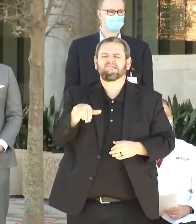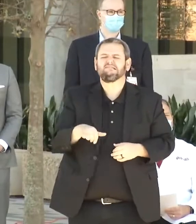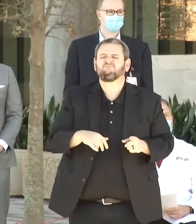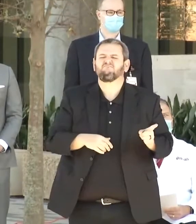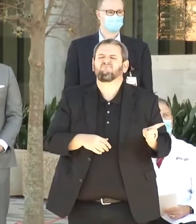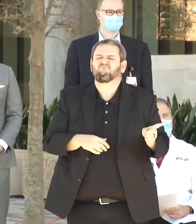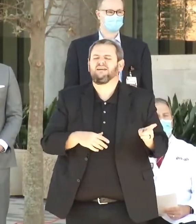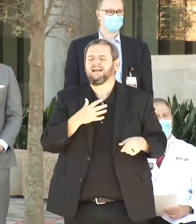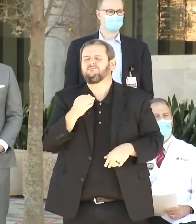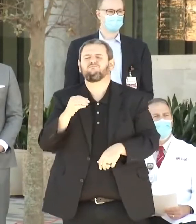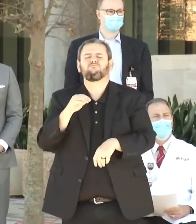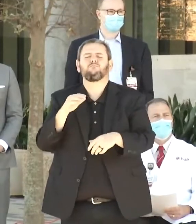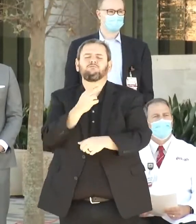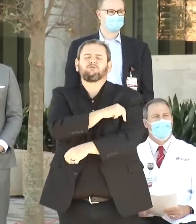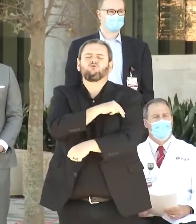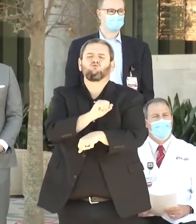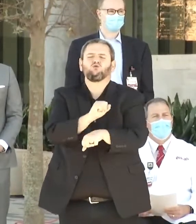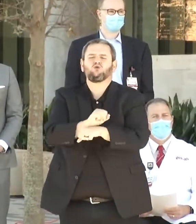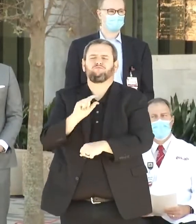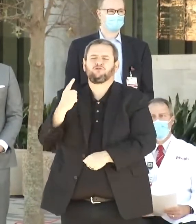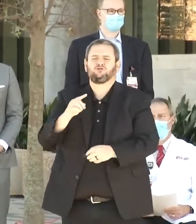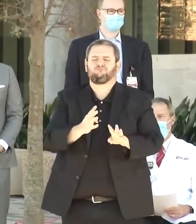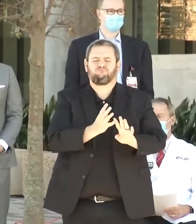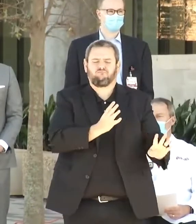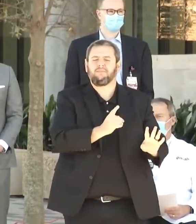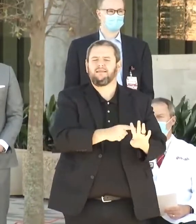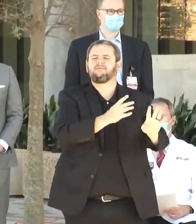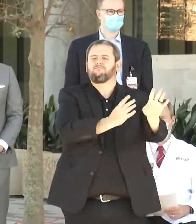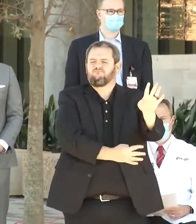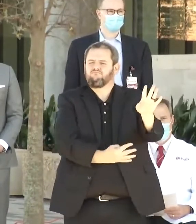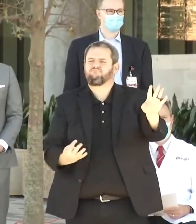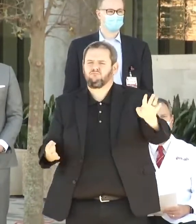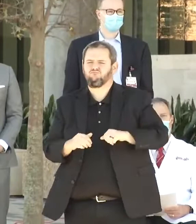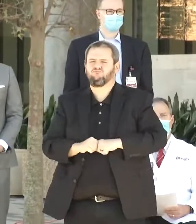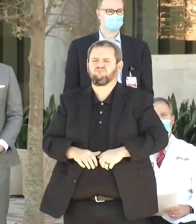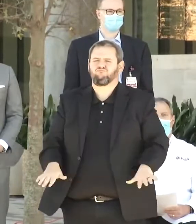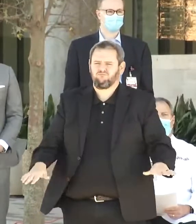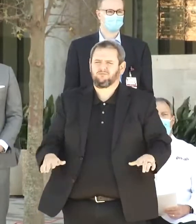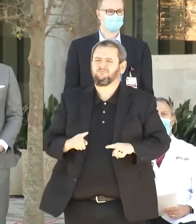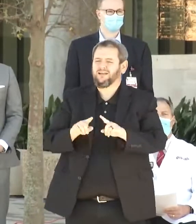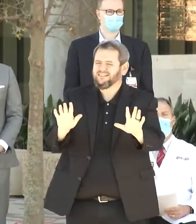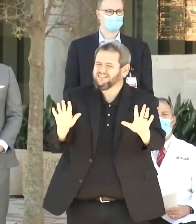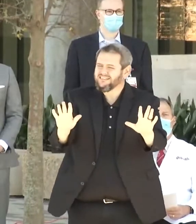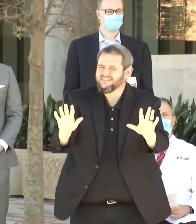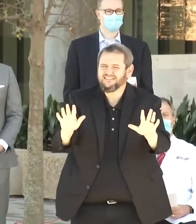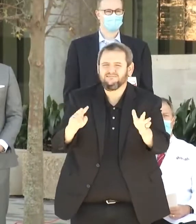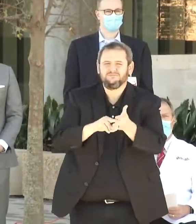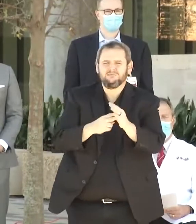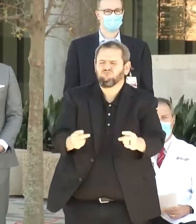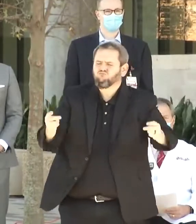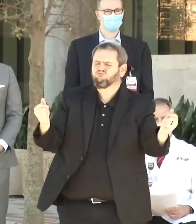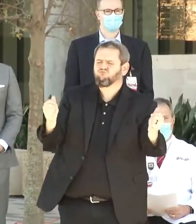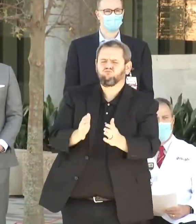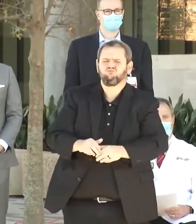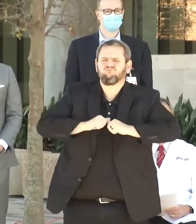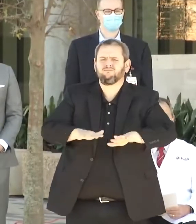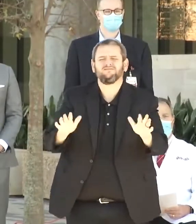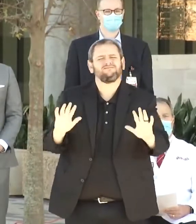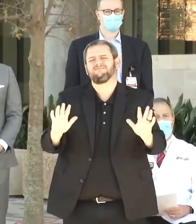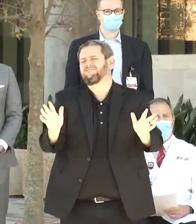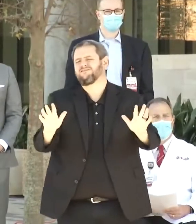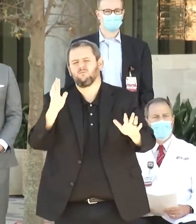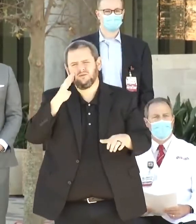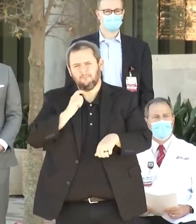Right now, we are again asking all Oklahomans to do the right thing, to do their part, and to wear a mask, wash your hands, and